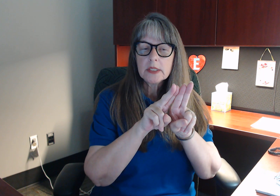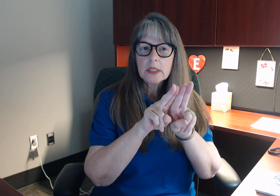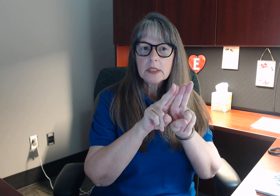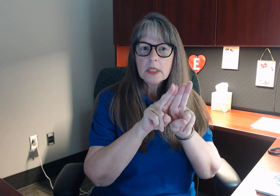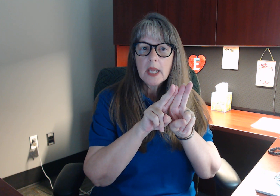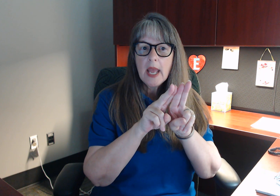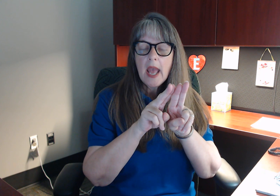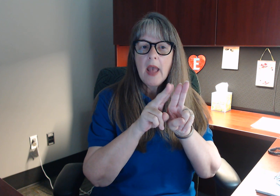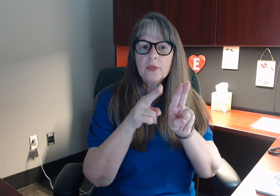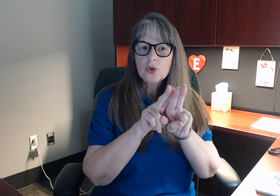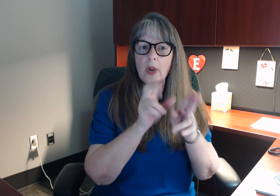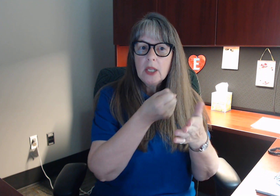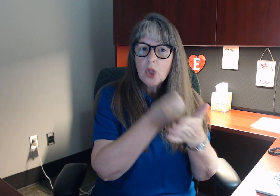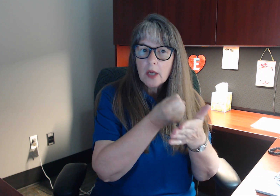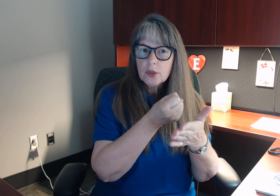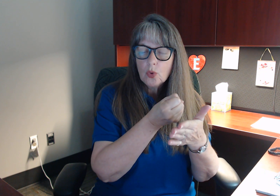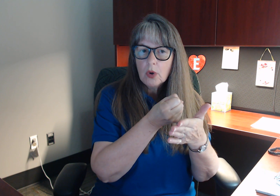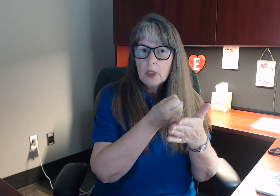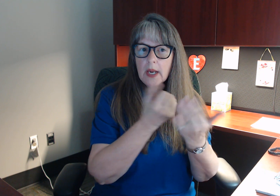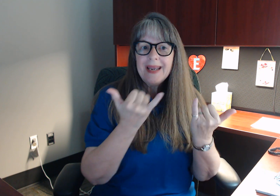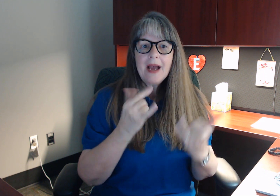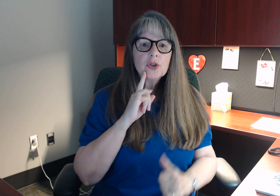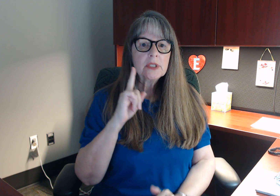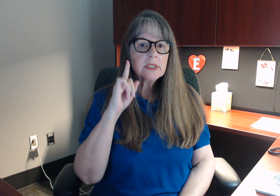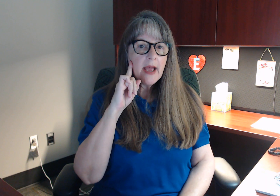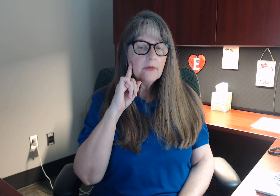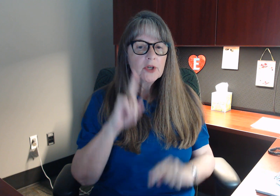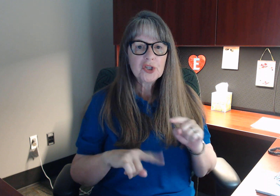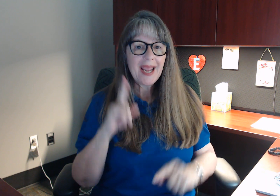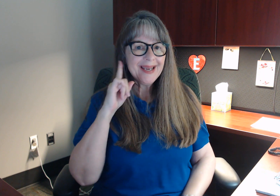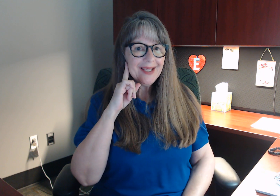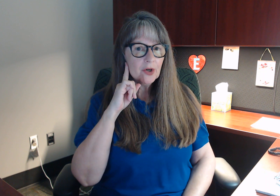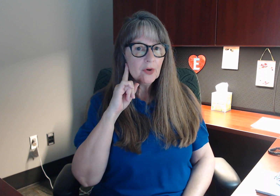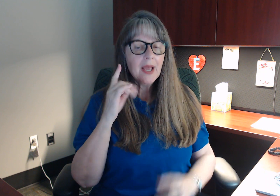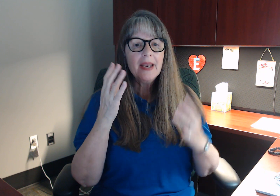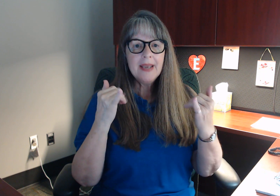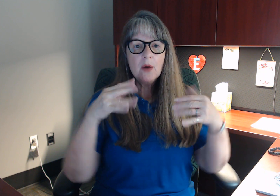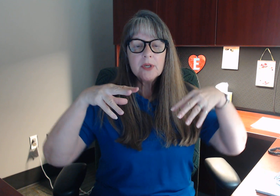closet, and he locked the door. Now she's deaf, she can't hear. Now